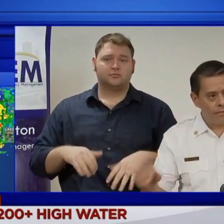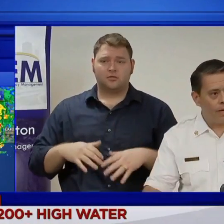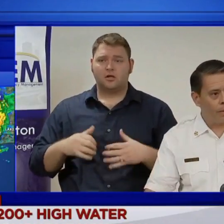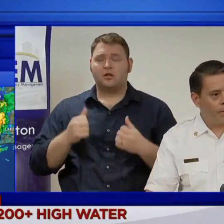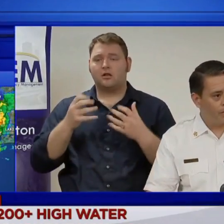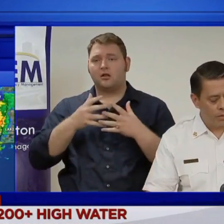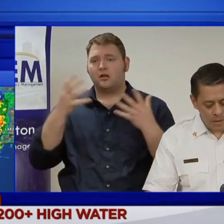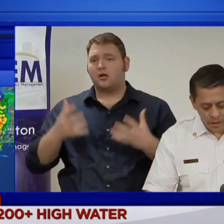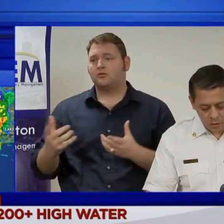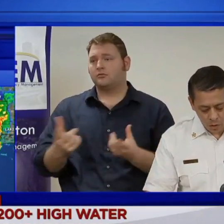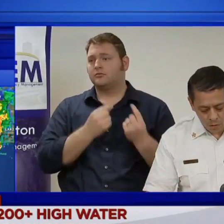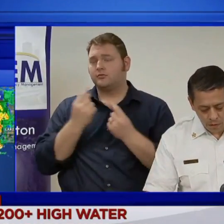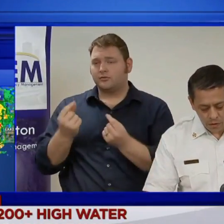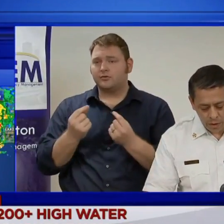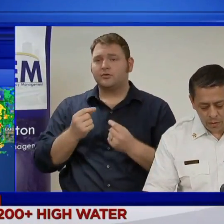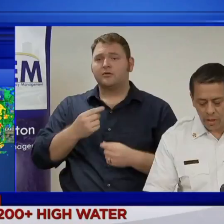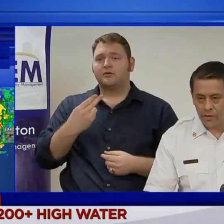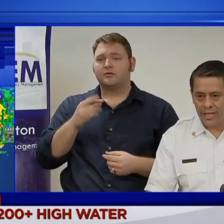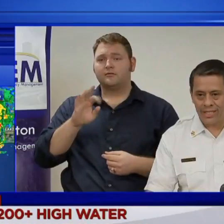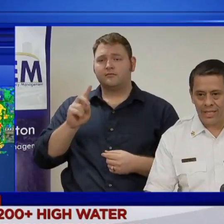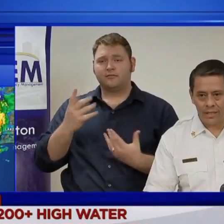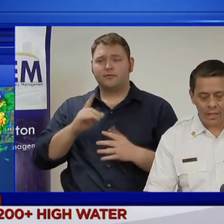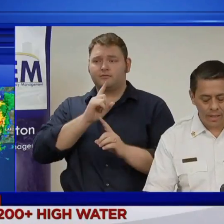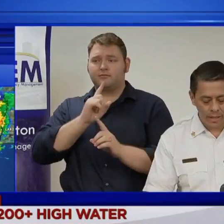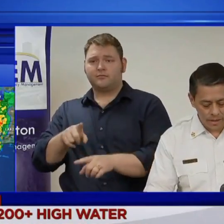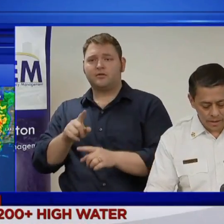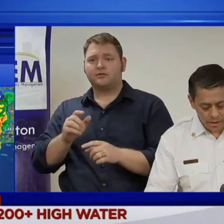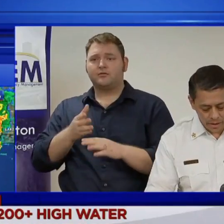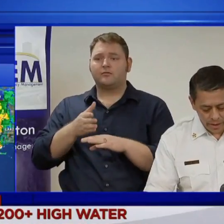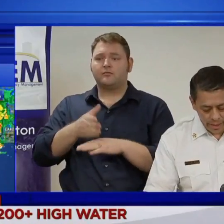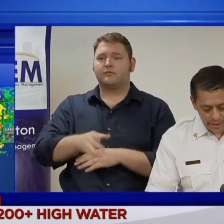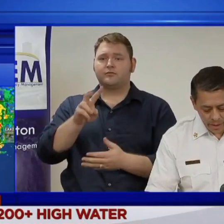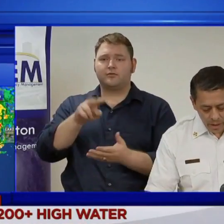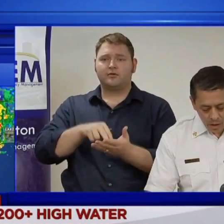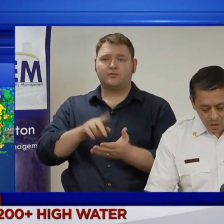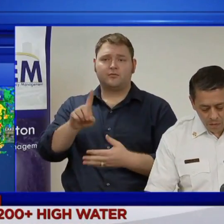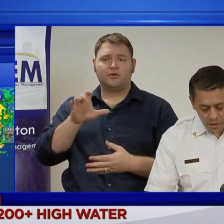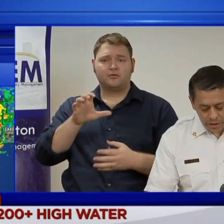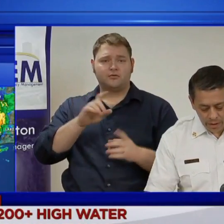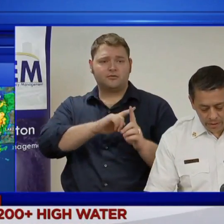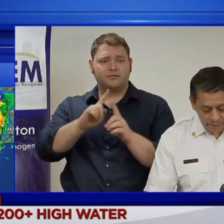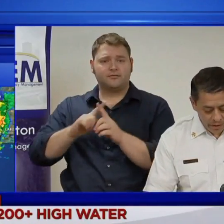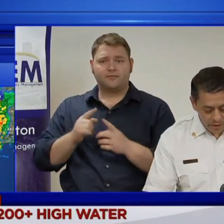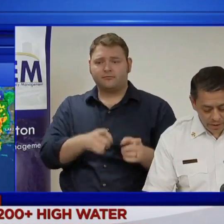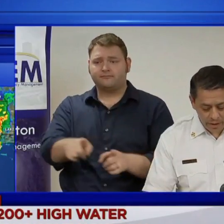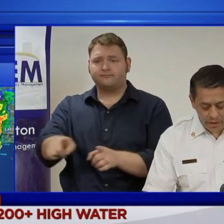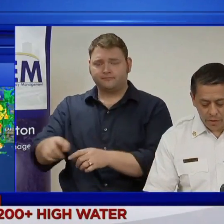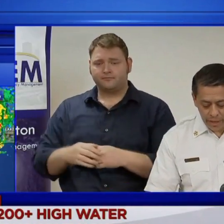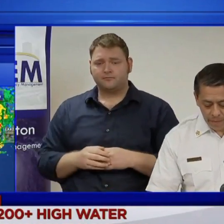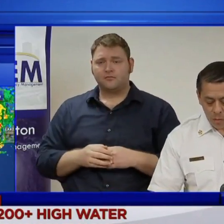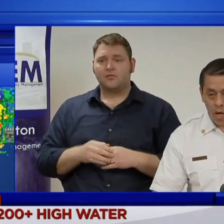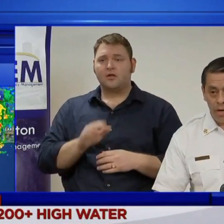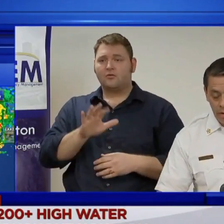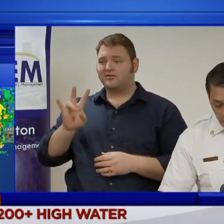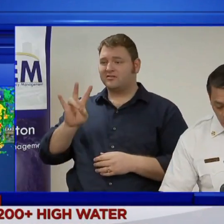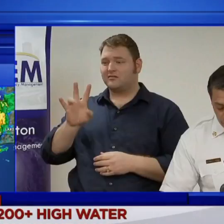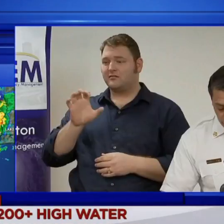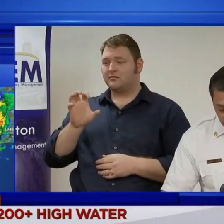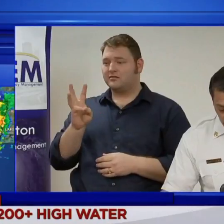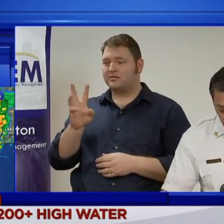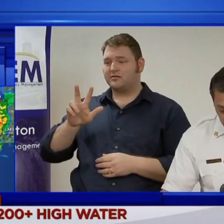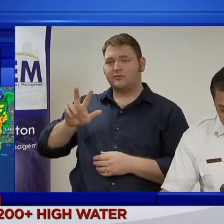The Houston Fire Department has responded to over 2,100 incidents to date. Over 763 have been